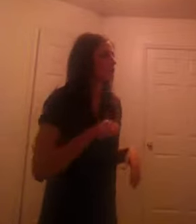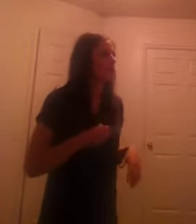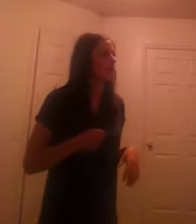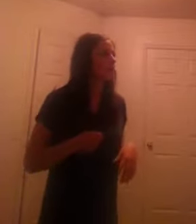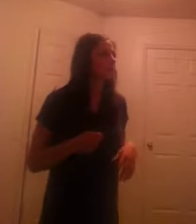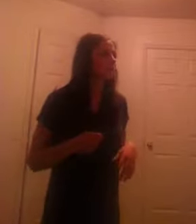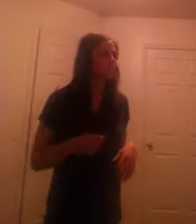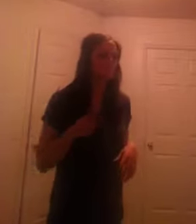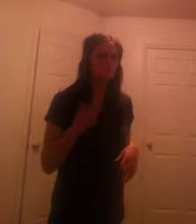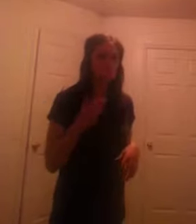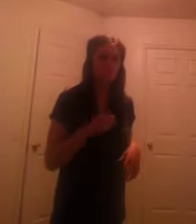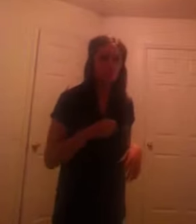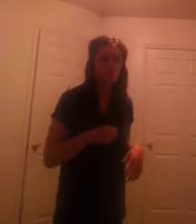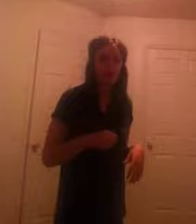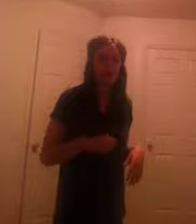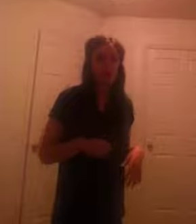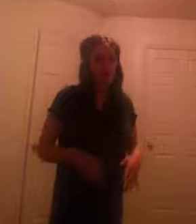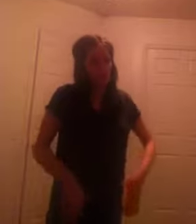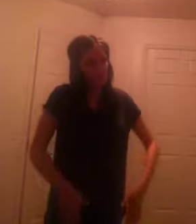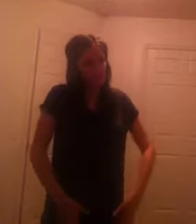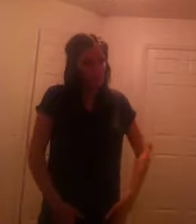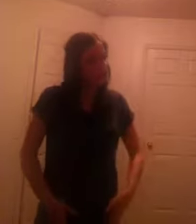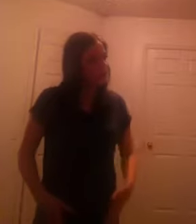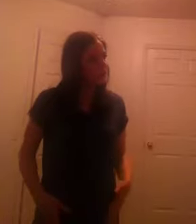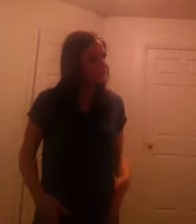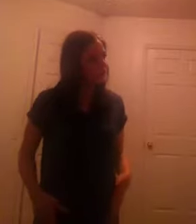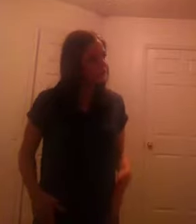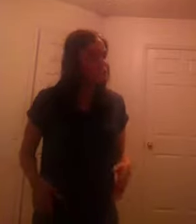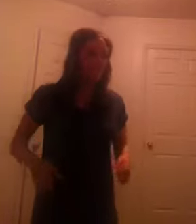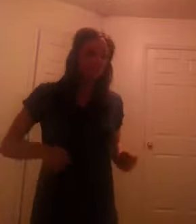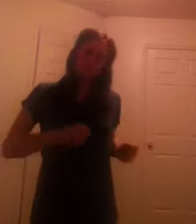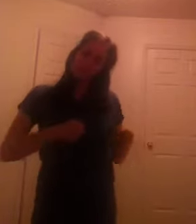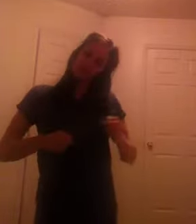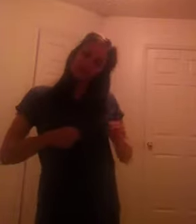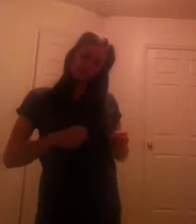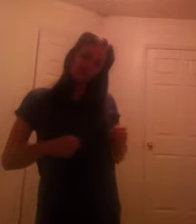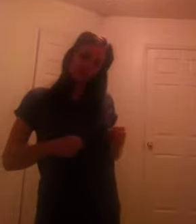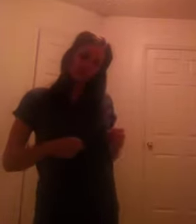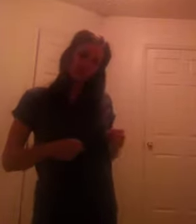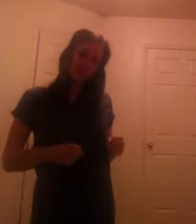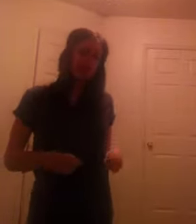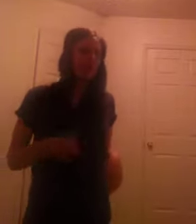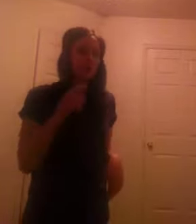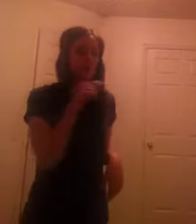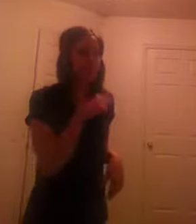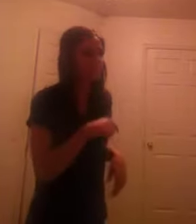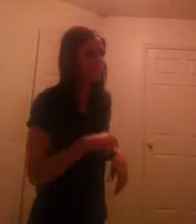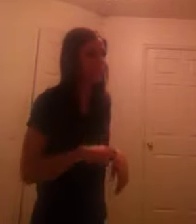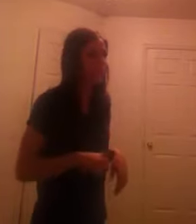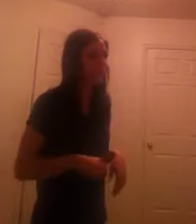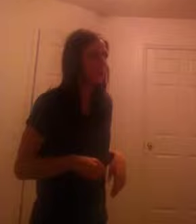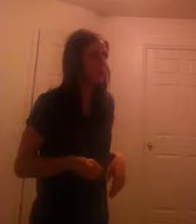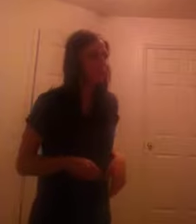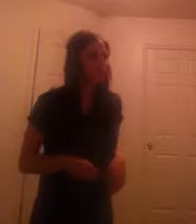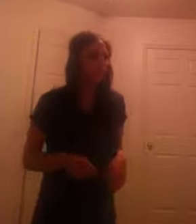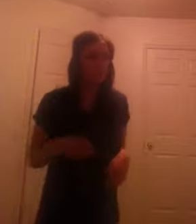Moab. Once we got there, we put all of our clothes on, adjusted our gear, and we were set to go. We